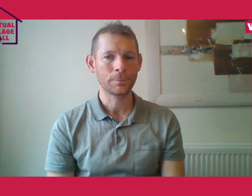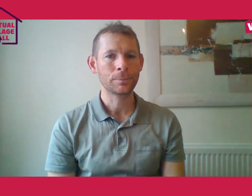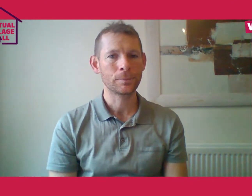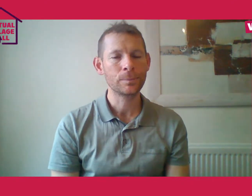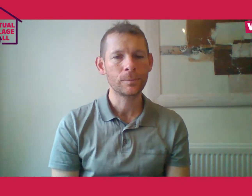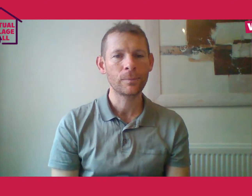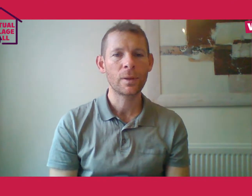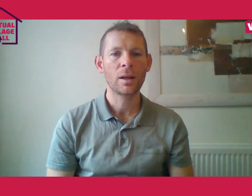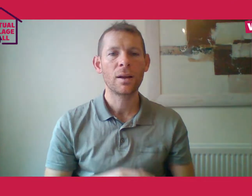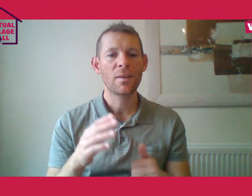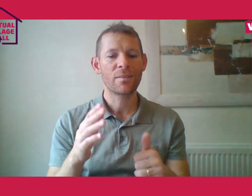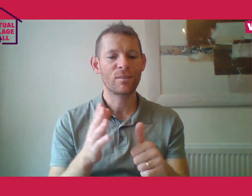from 1 to 20.